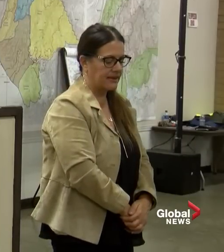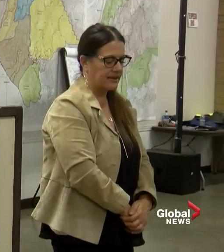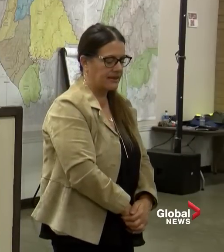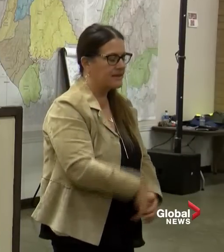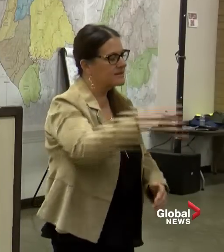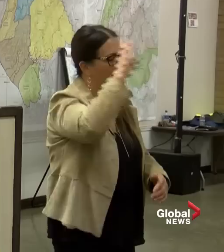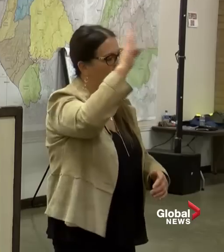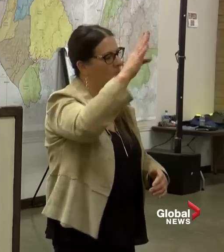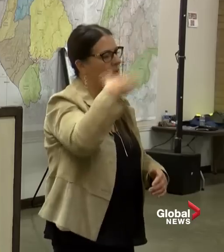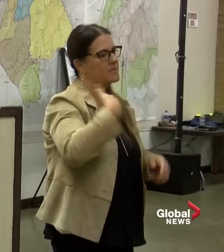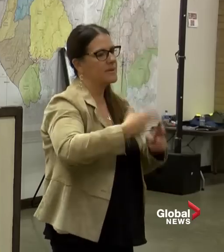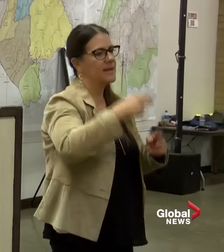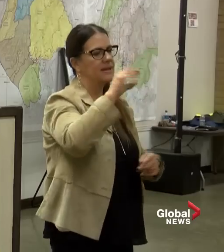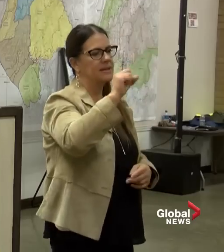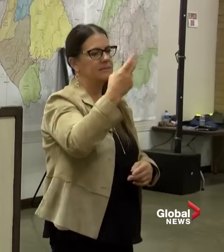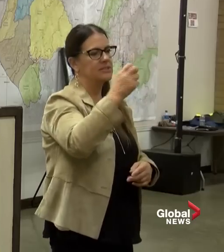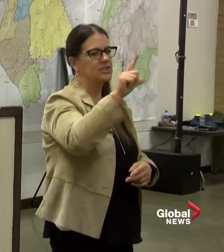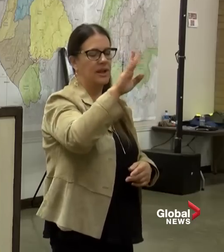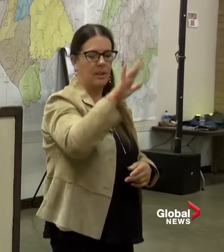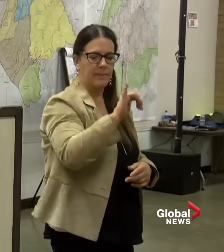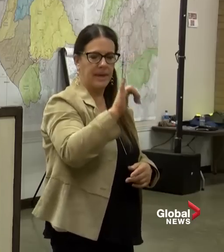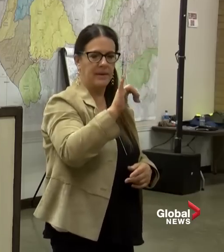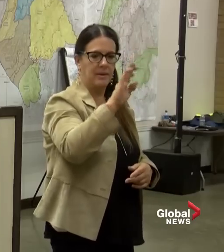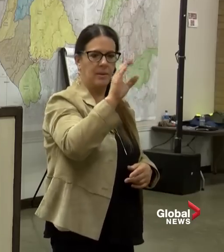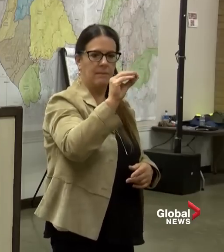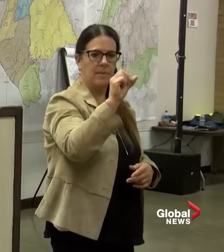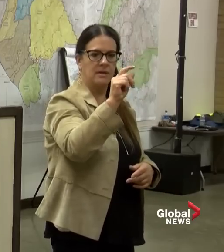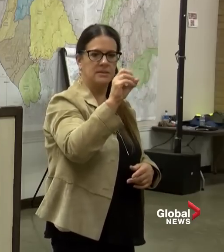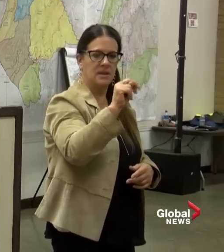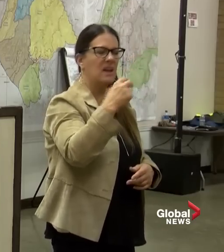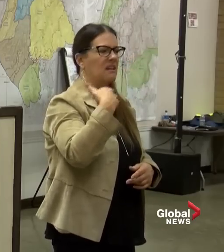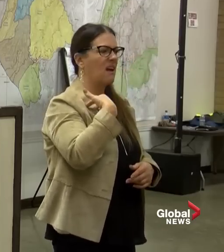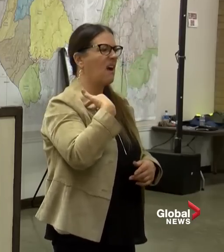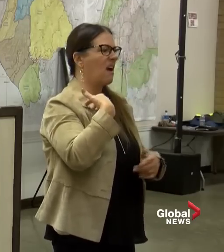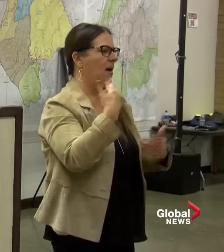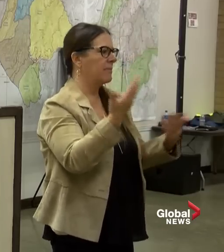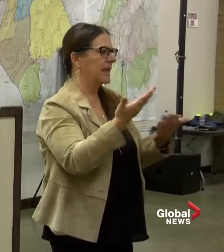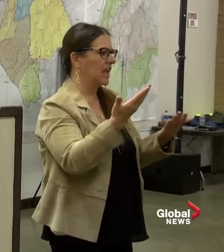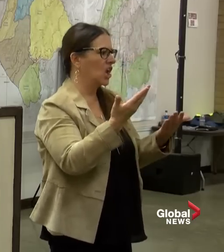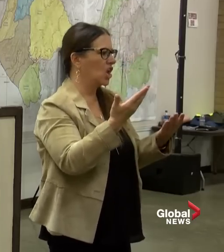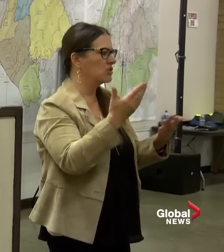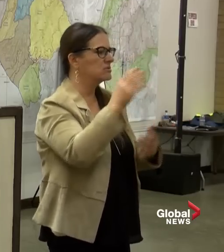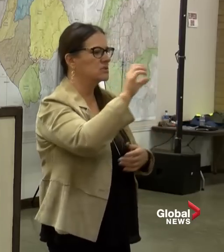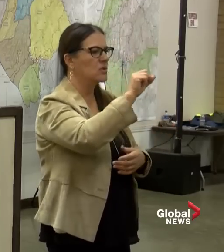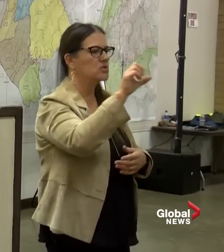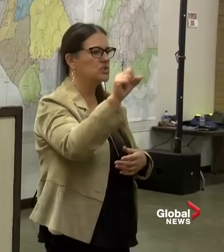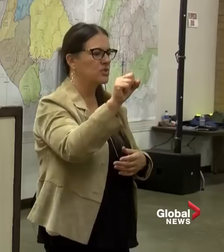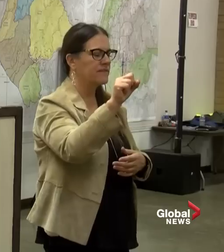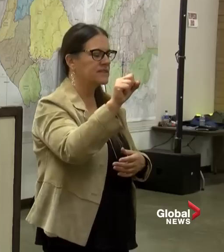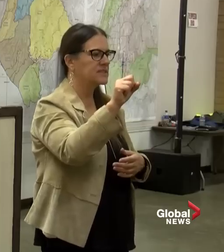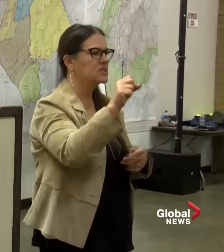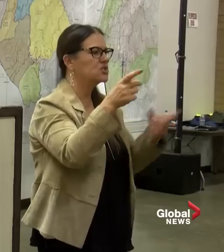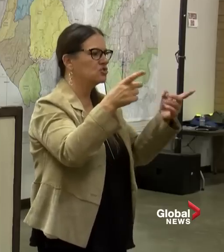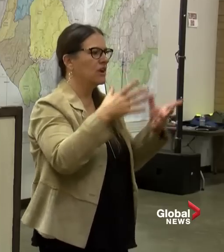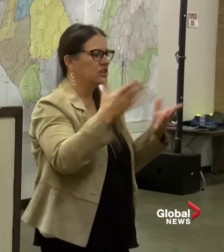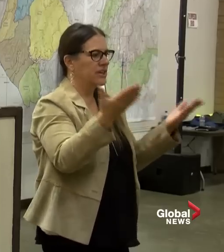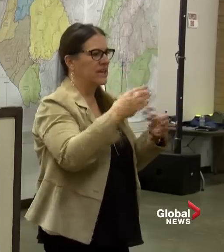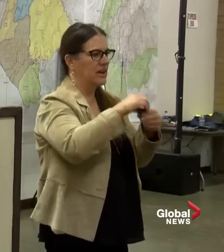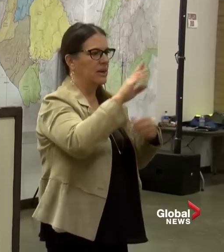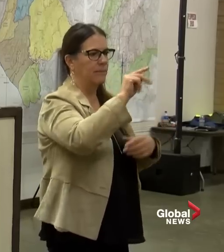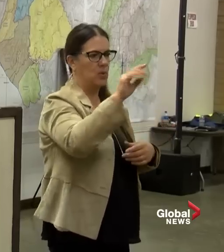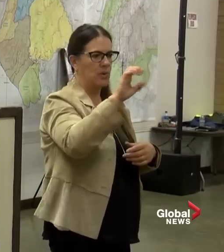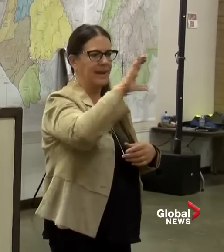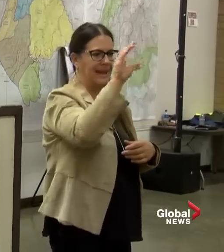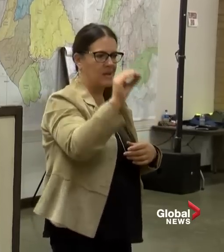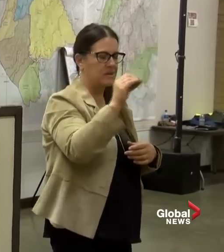Good evening. My name is Shelby Boston. I'm the Director of the Department of Employment and Social Services here in Butte County. As we begin